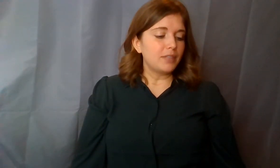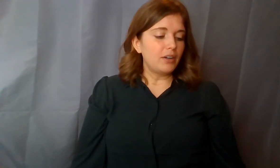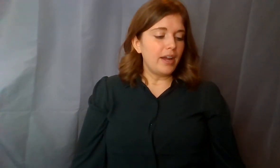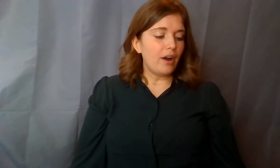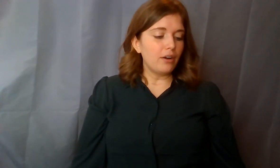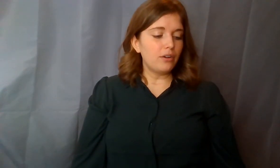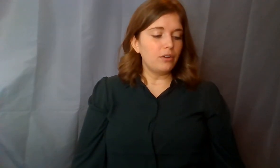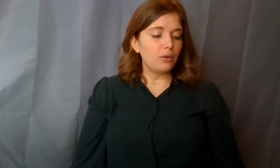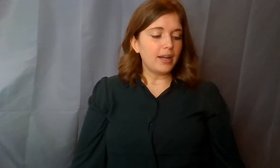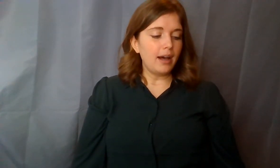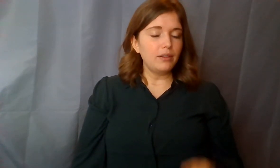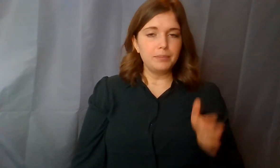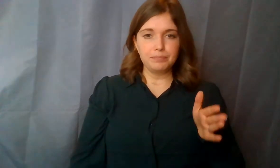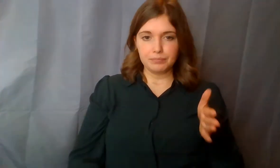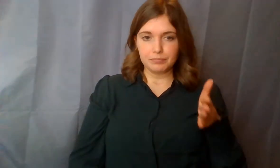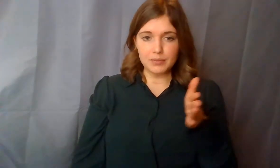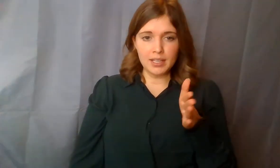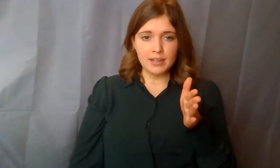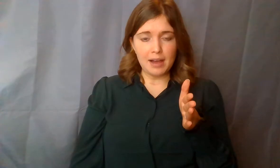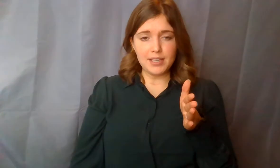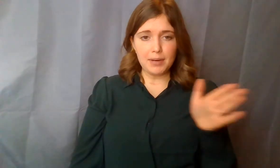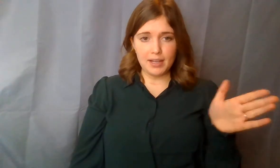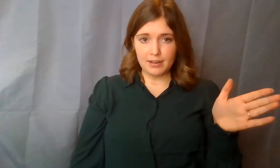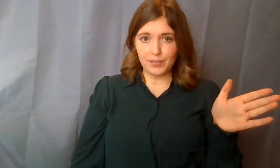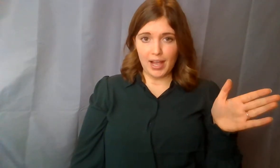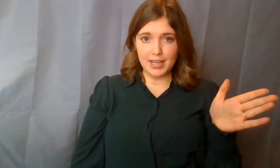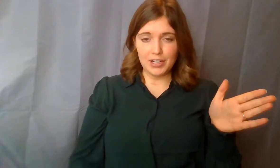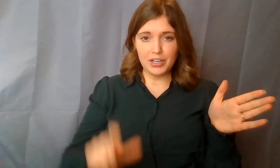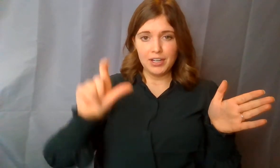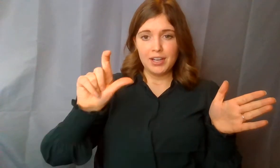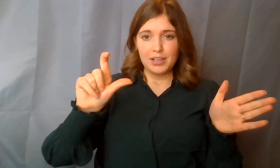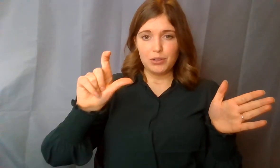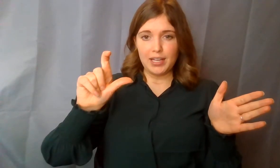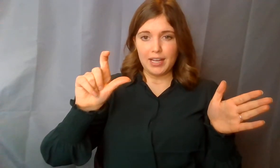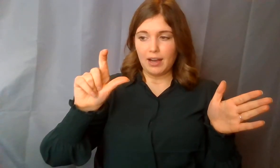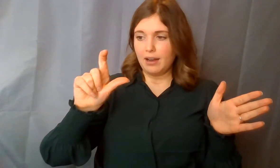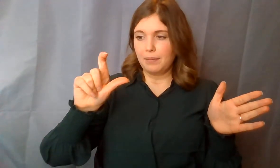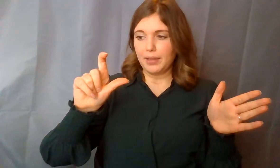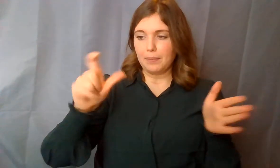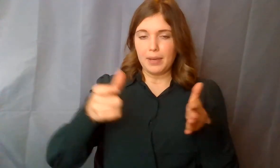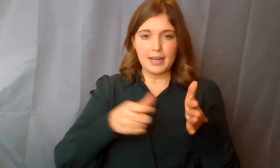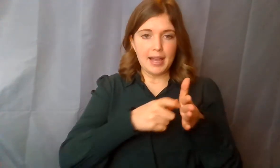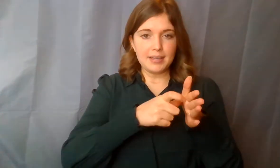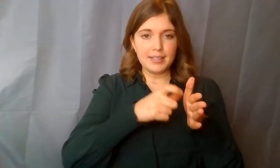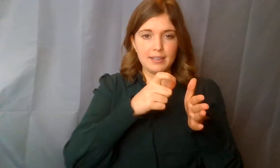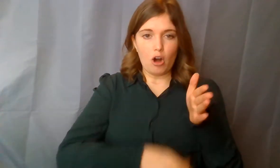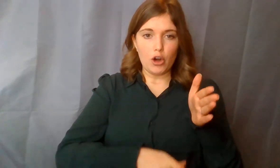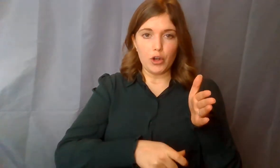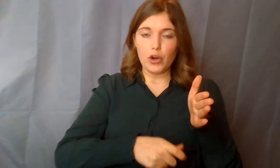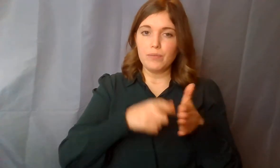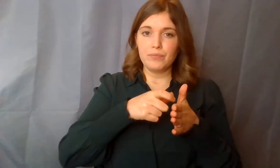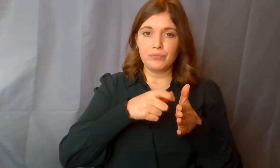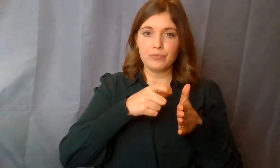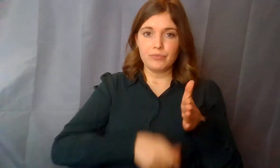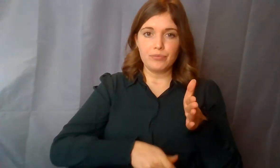All right, article or column. Non-dominant hand is flat here. You take like a bent X, article.